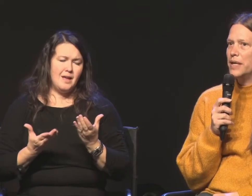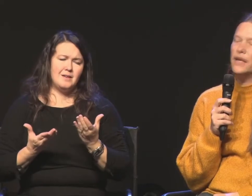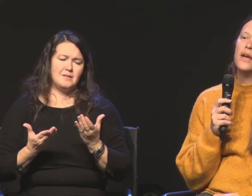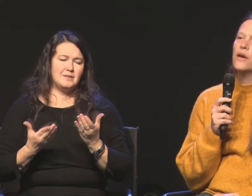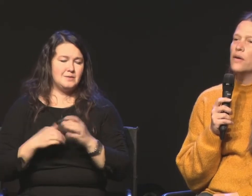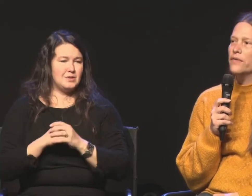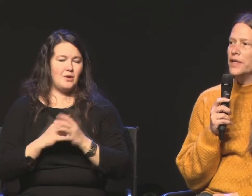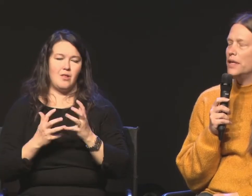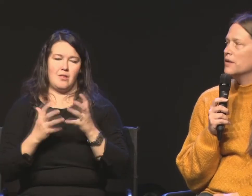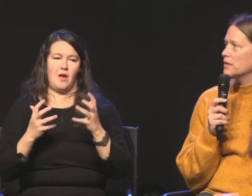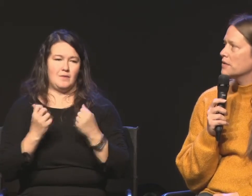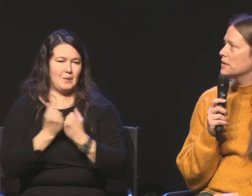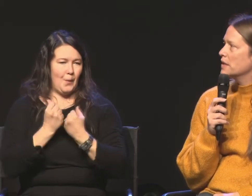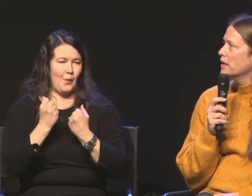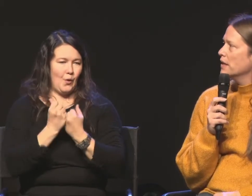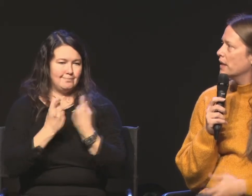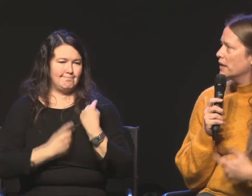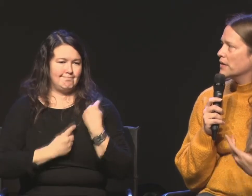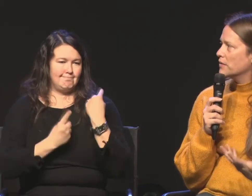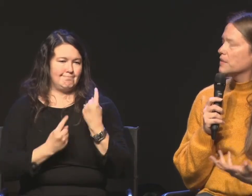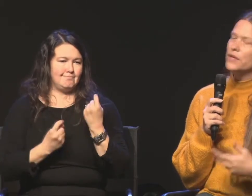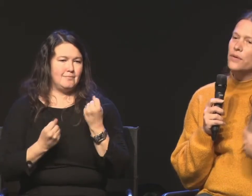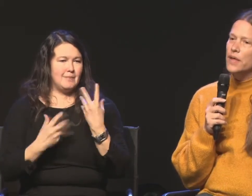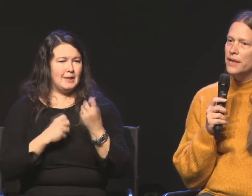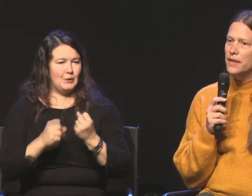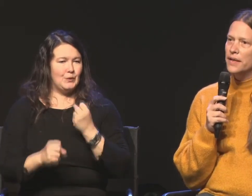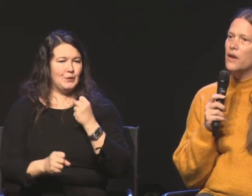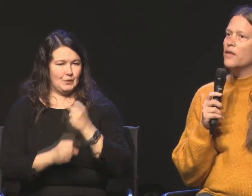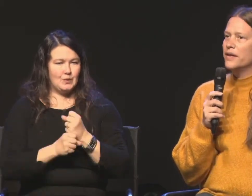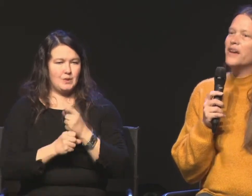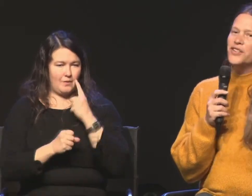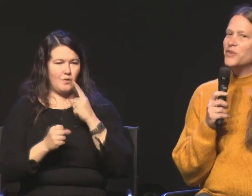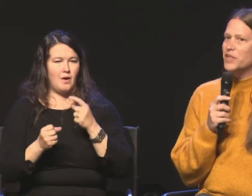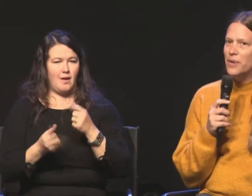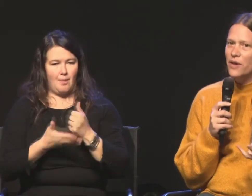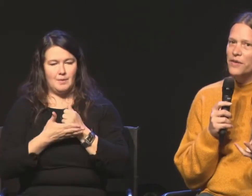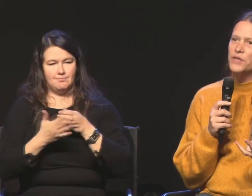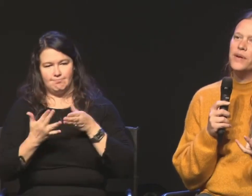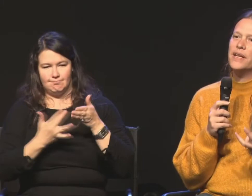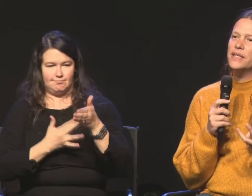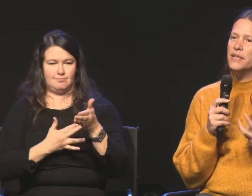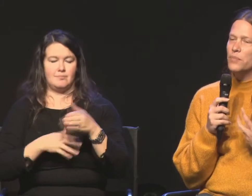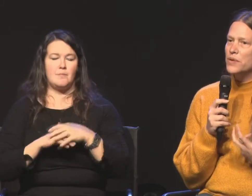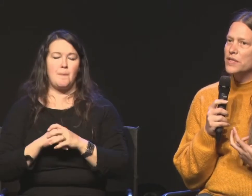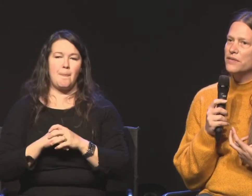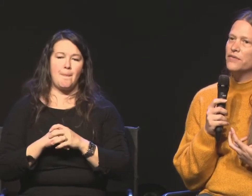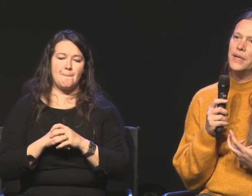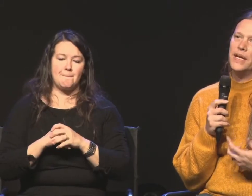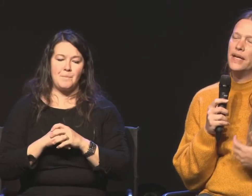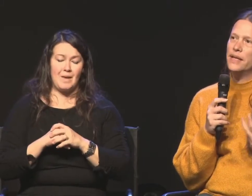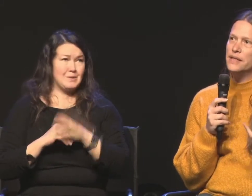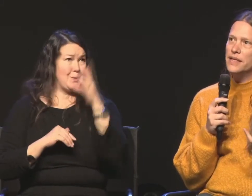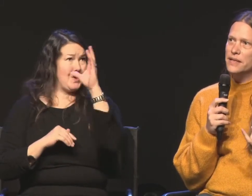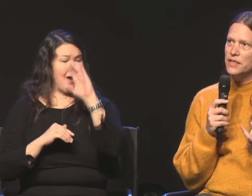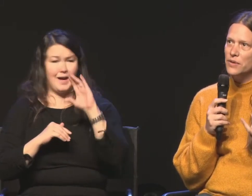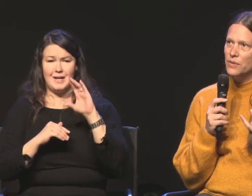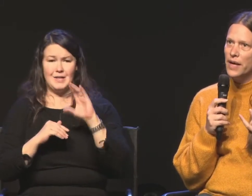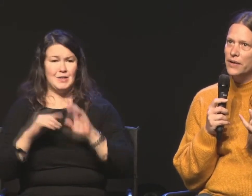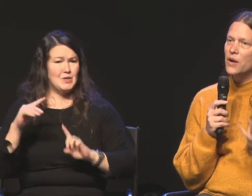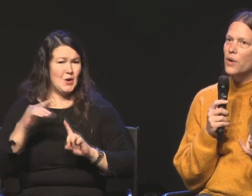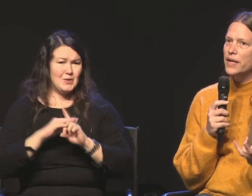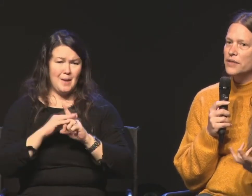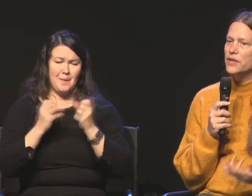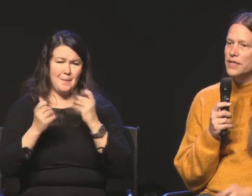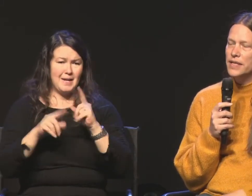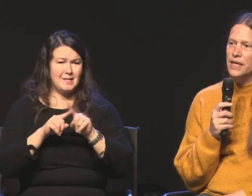help me over the years kind of get through it. So and all God shows up in all those ways and personally for me. And so I